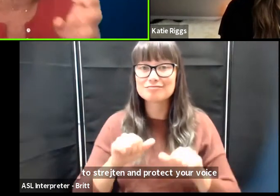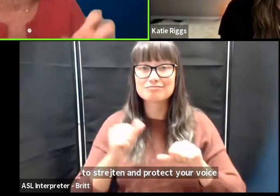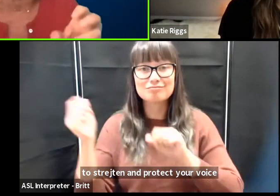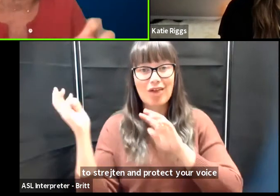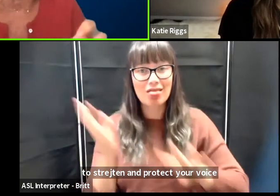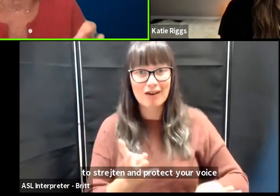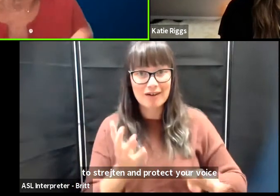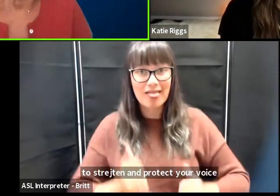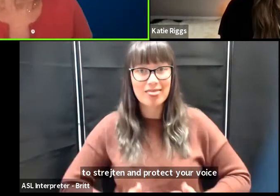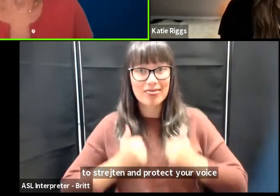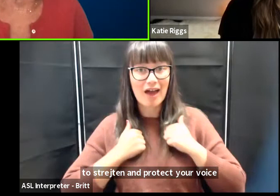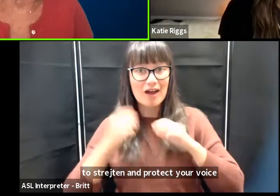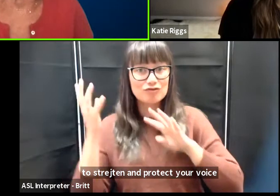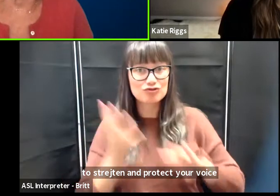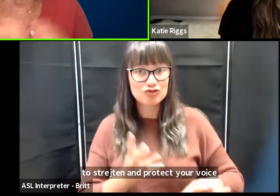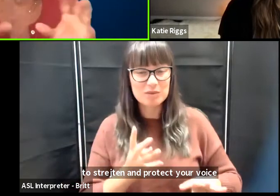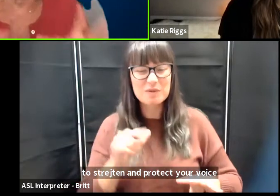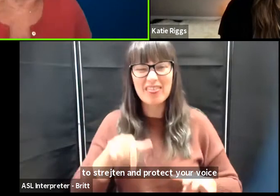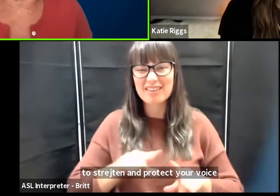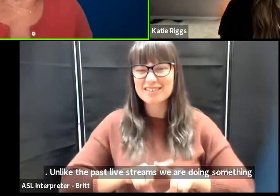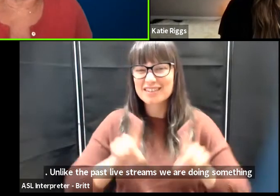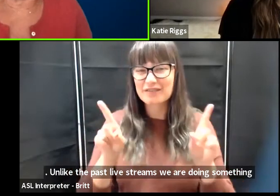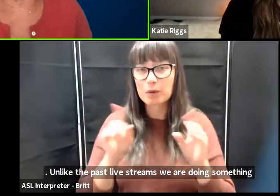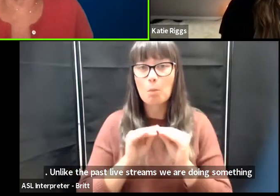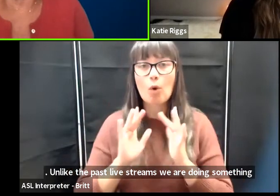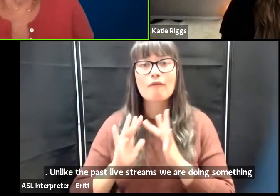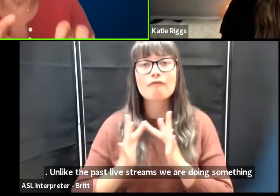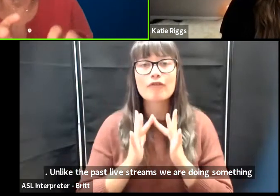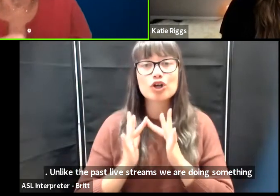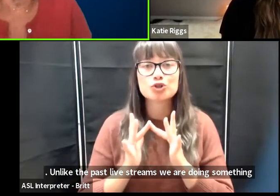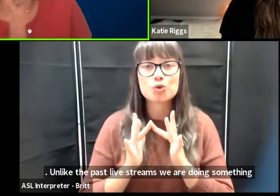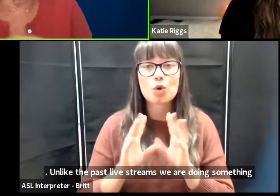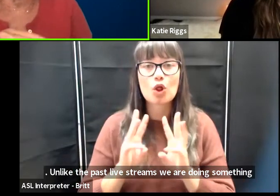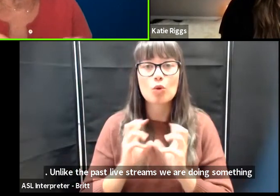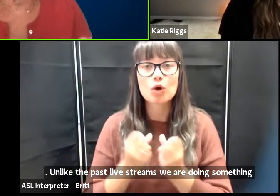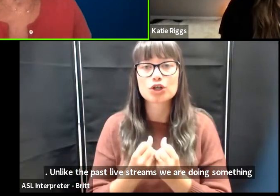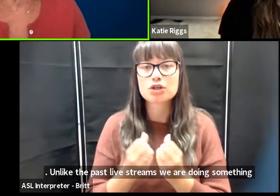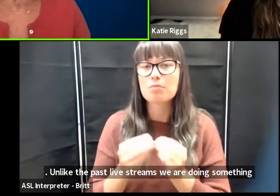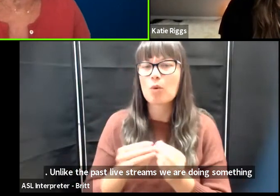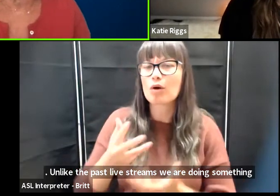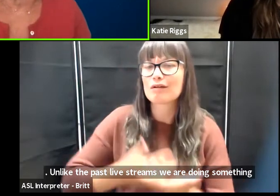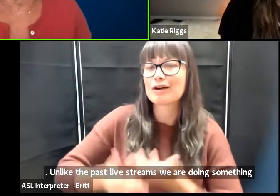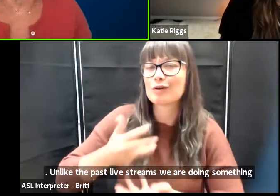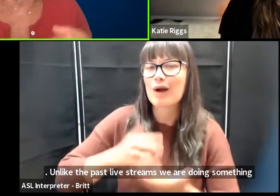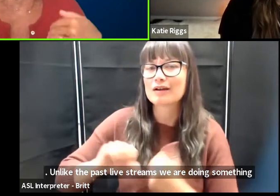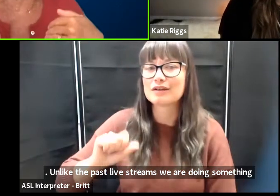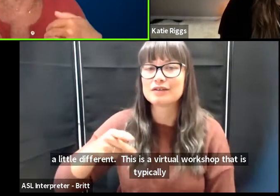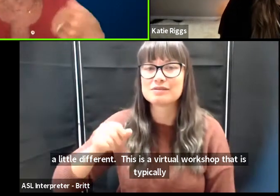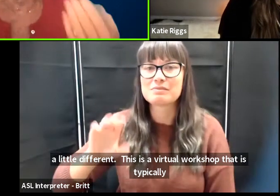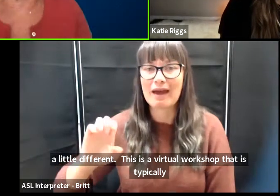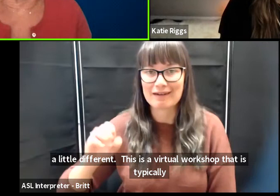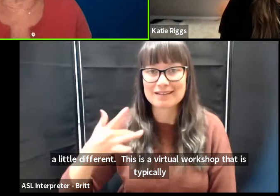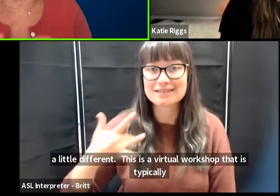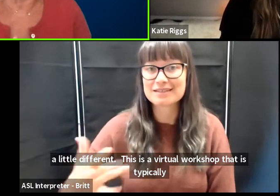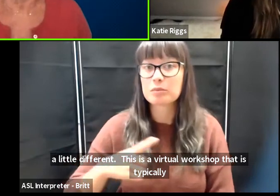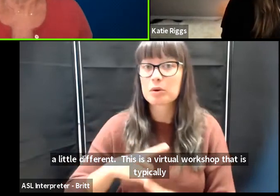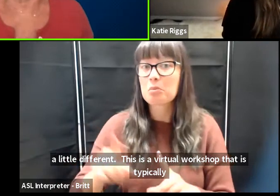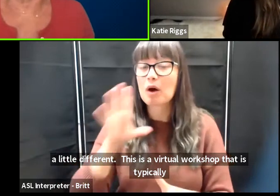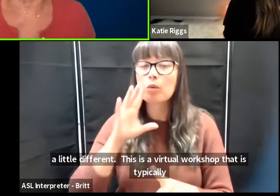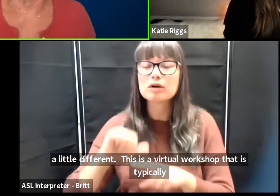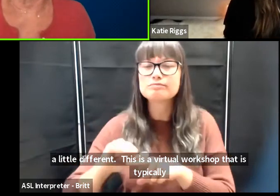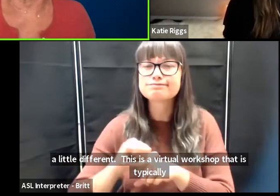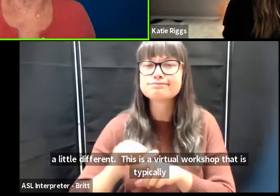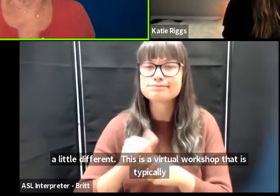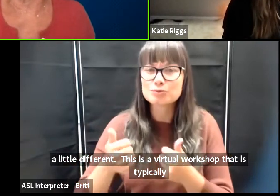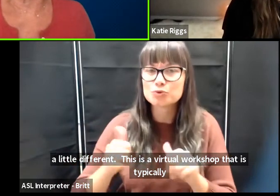doing something a little different. This one is a virtual workshop that's typically done in a more interactive space. So we're going to improvise,